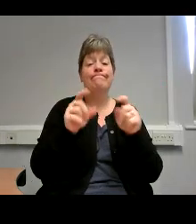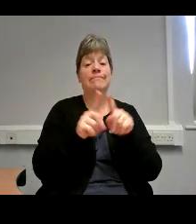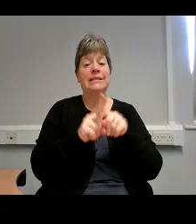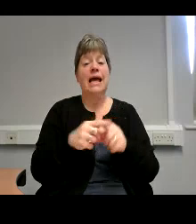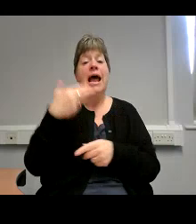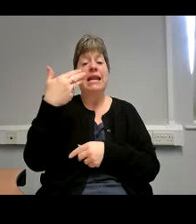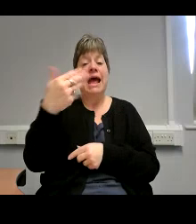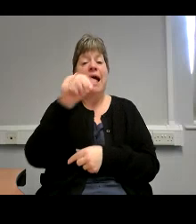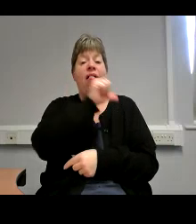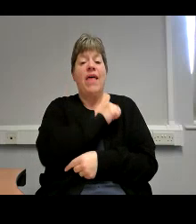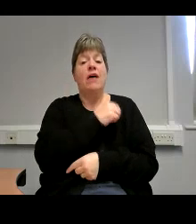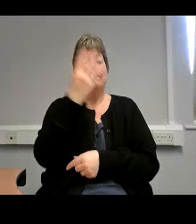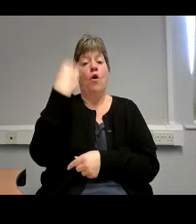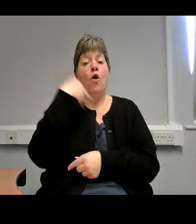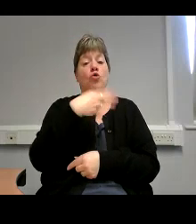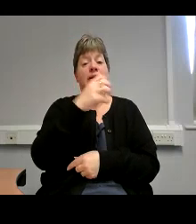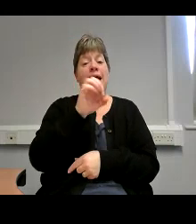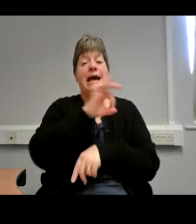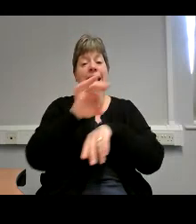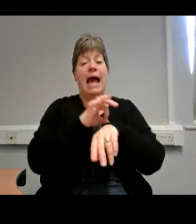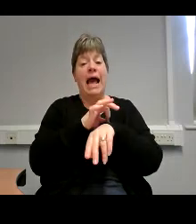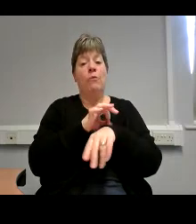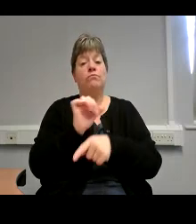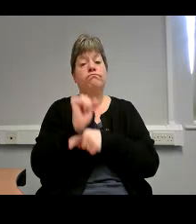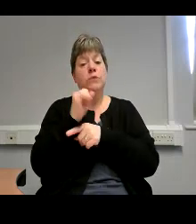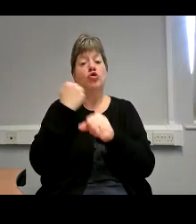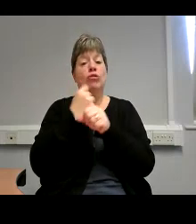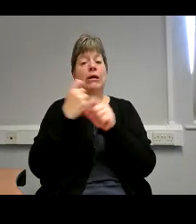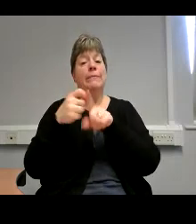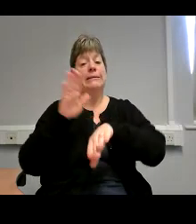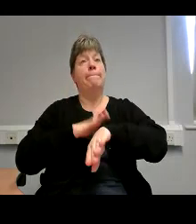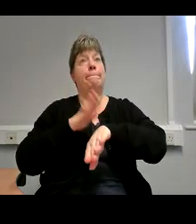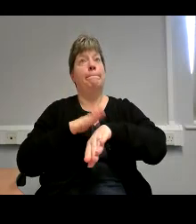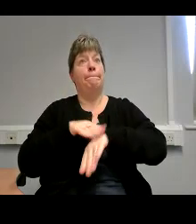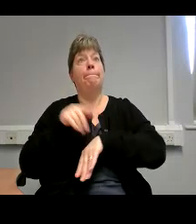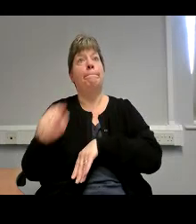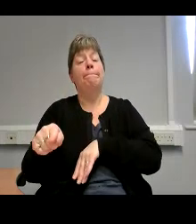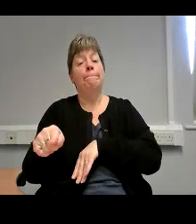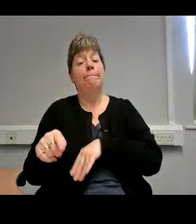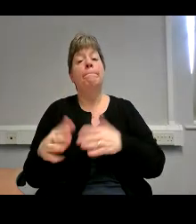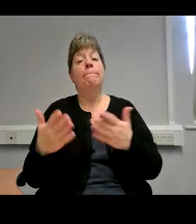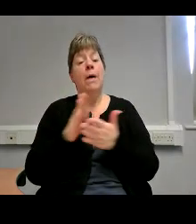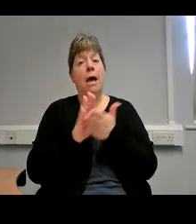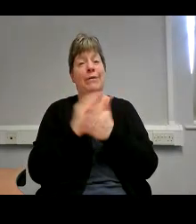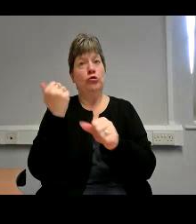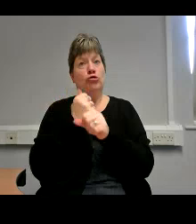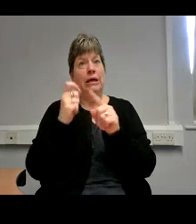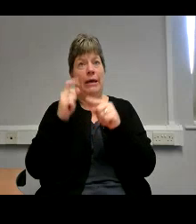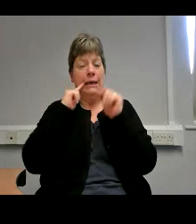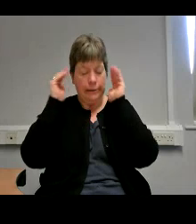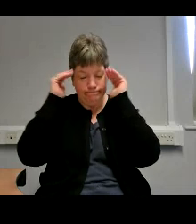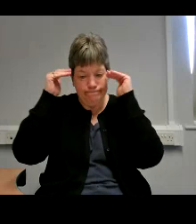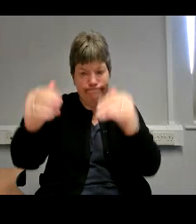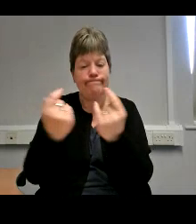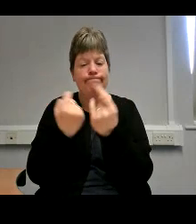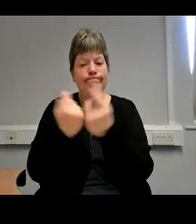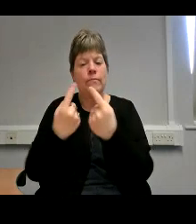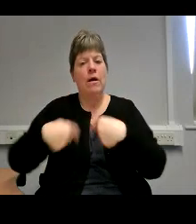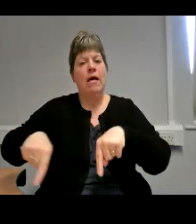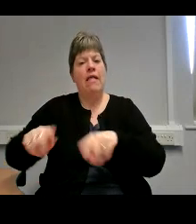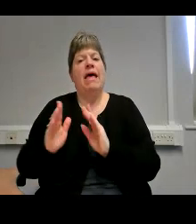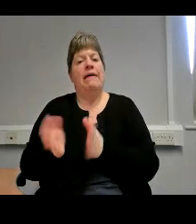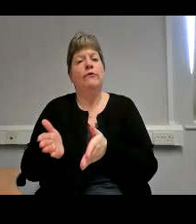9,490 hours of potentially GP practice time that's been saved, so that they can focus on the conditions that they